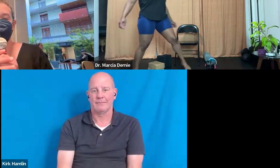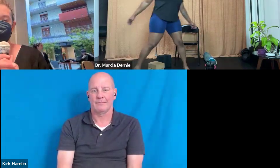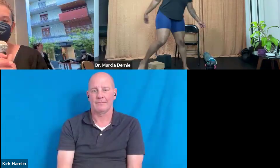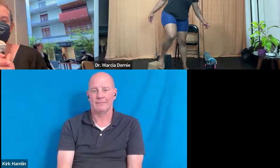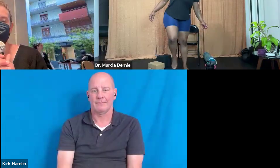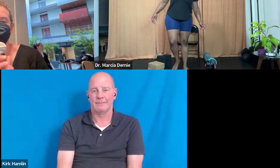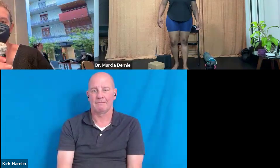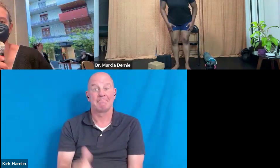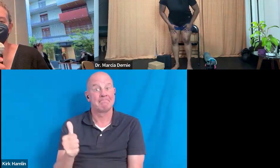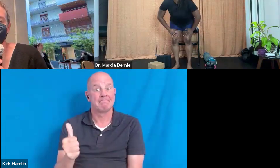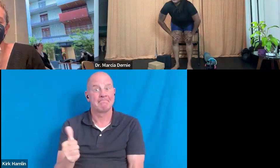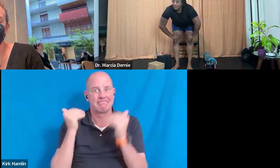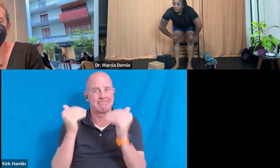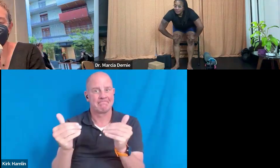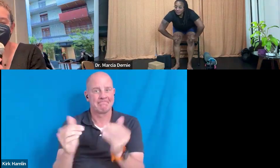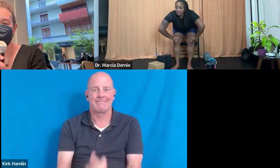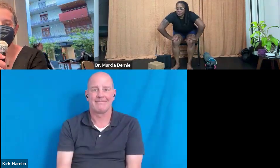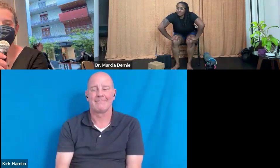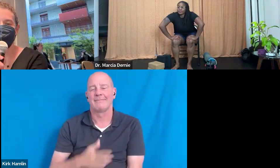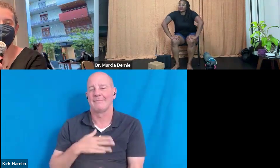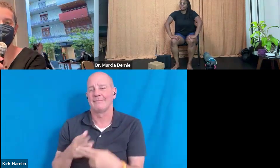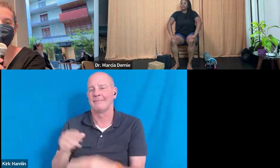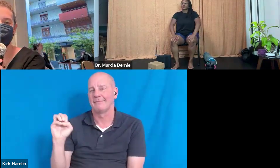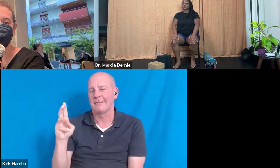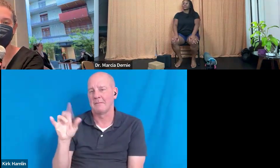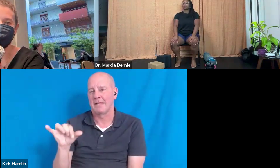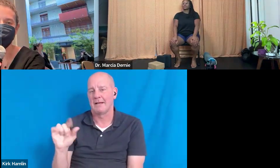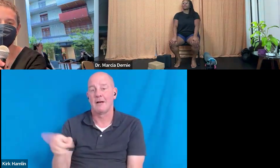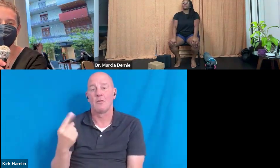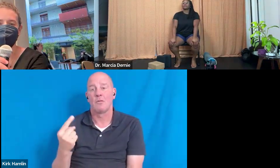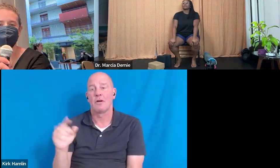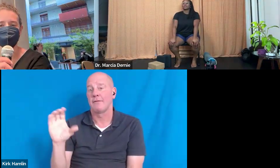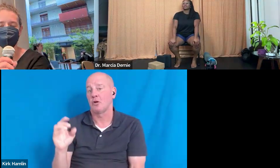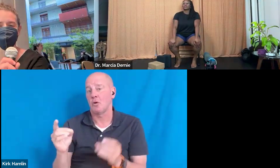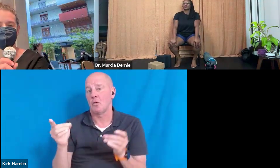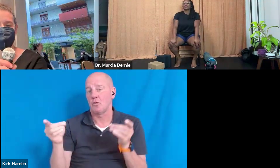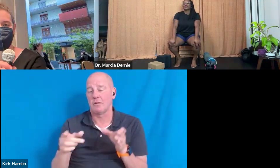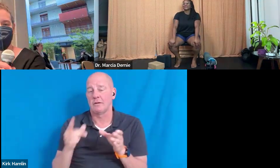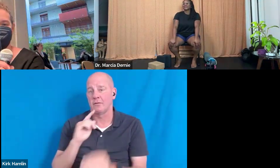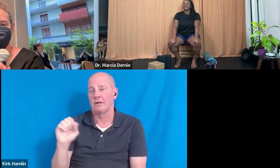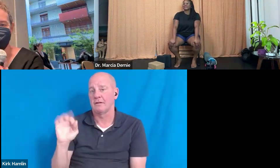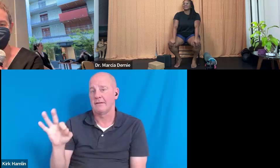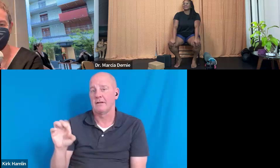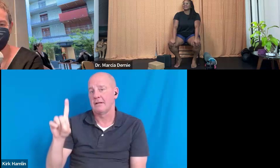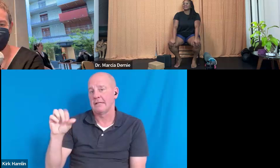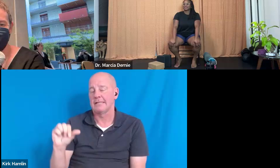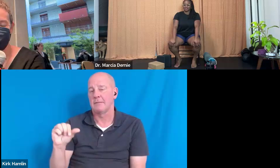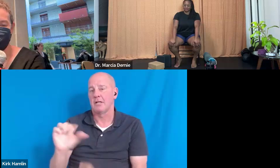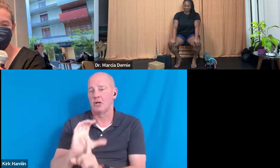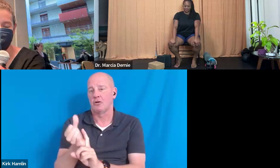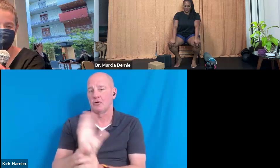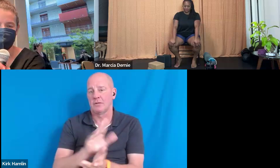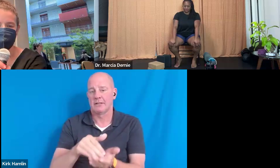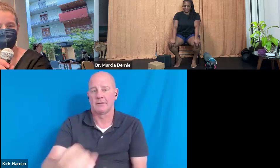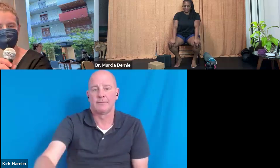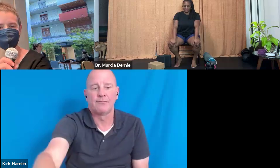All right, let's do it. My name is Emily. I am one of the co-directors of the San Francisco Disability Cultural Center. We